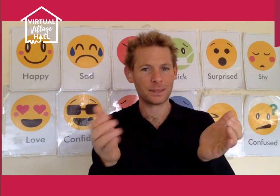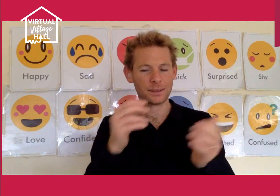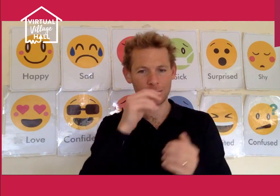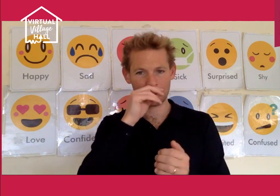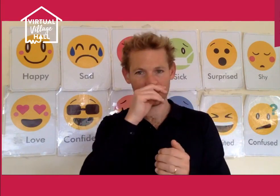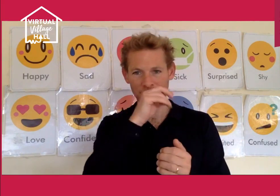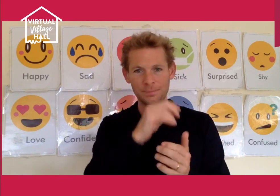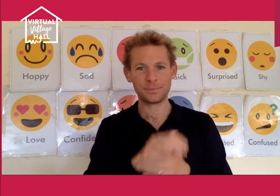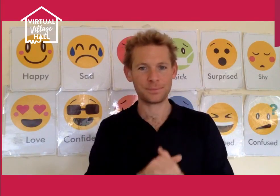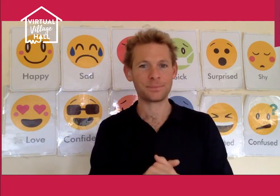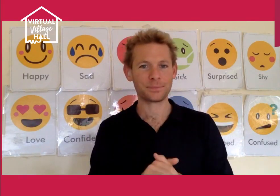Pumpkin.